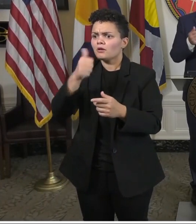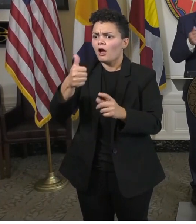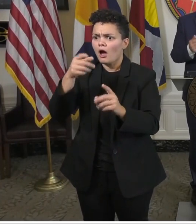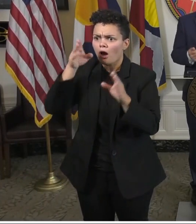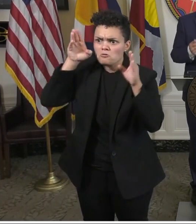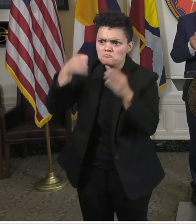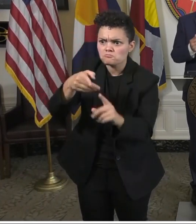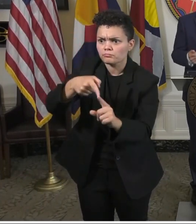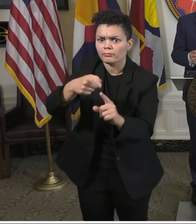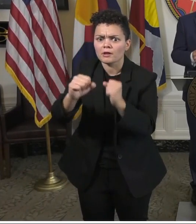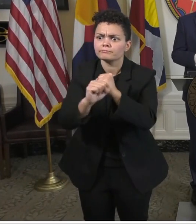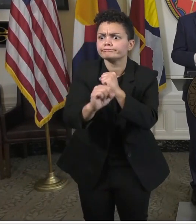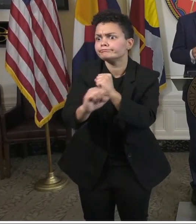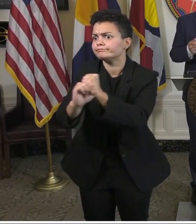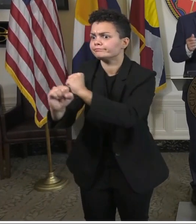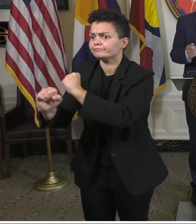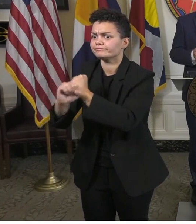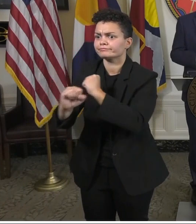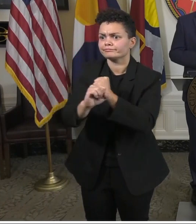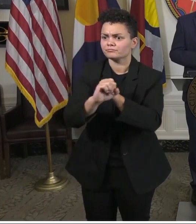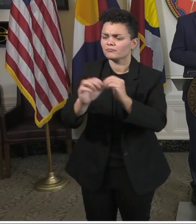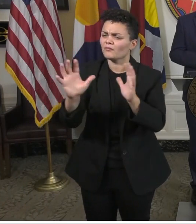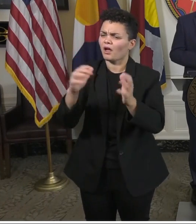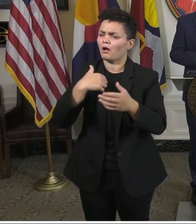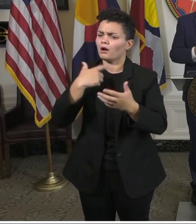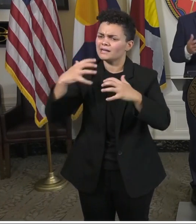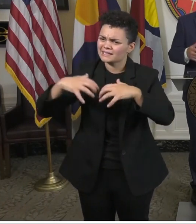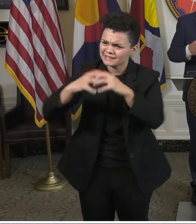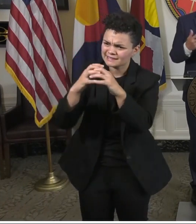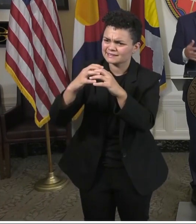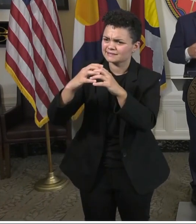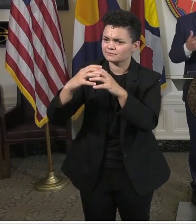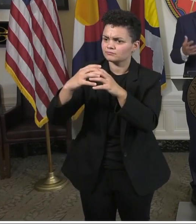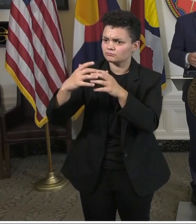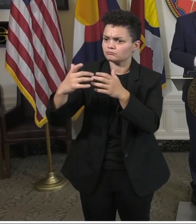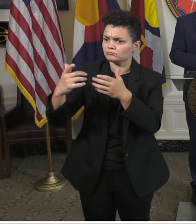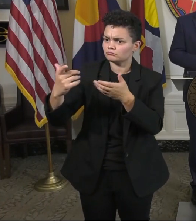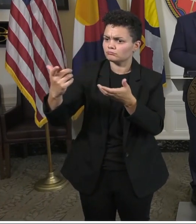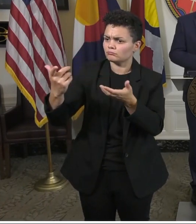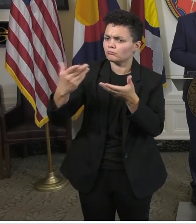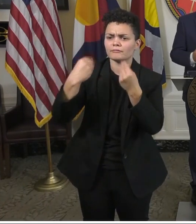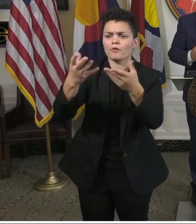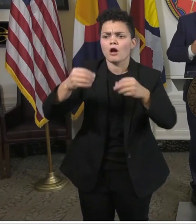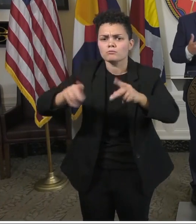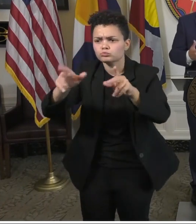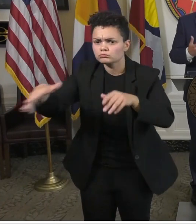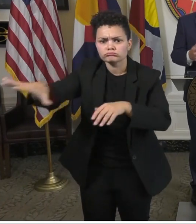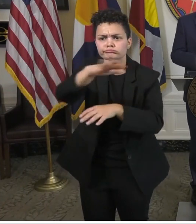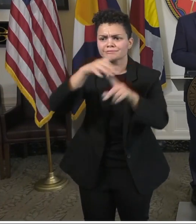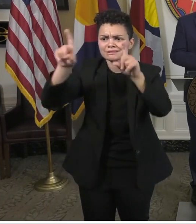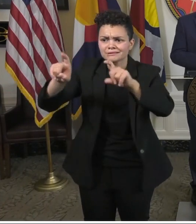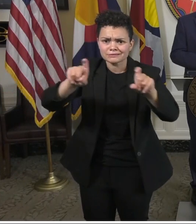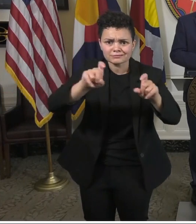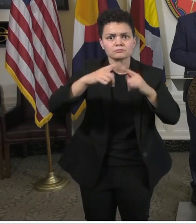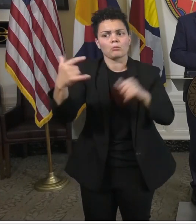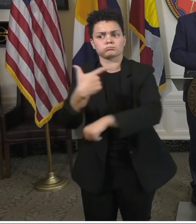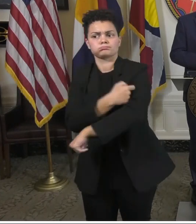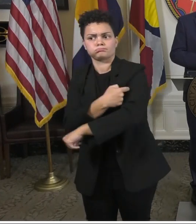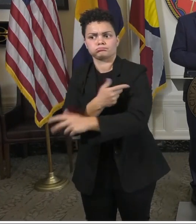make it as convenient as possible for people to get vaccinated in the course of their, the things that they do throughout the